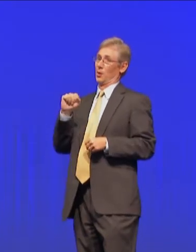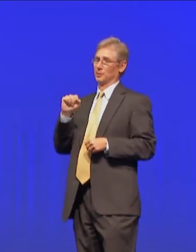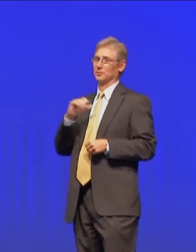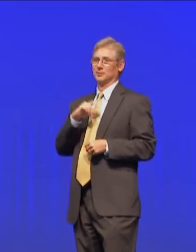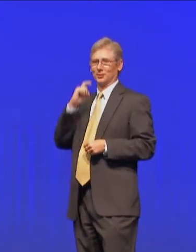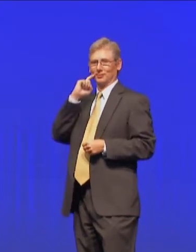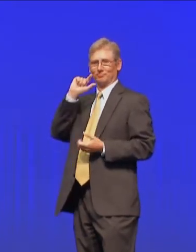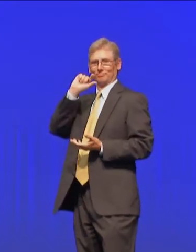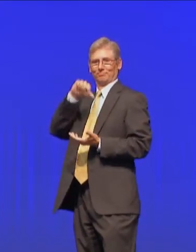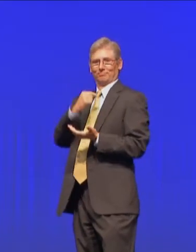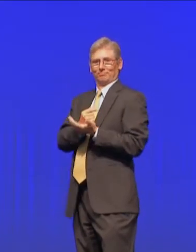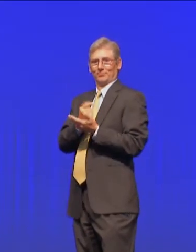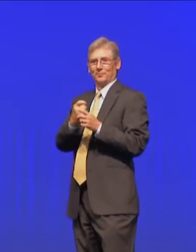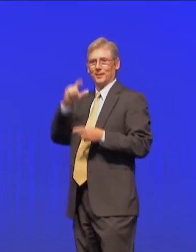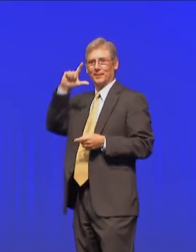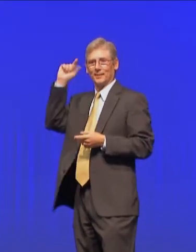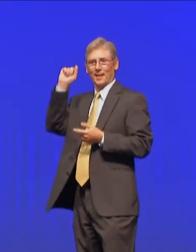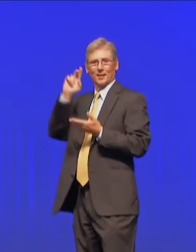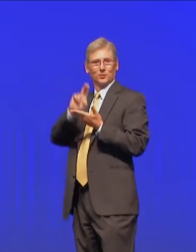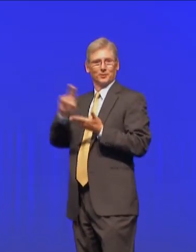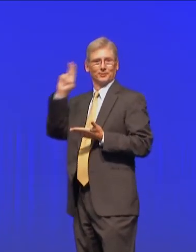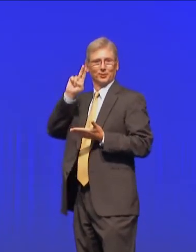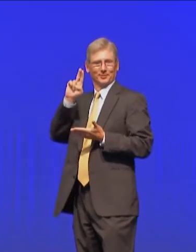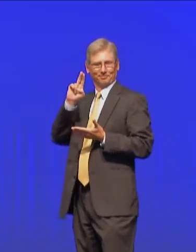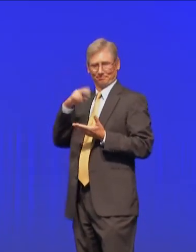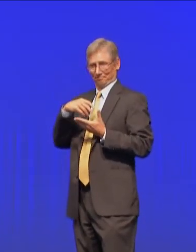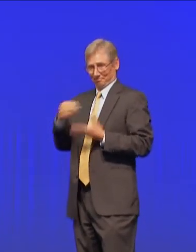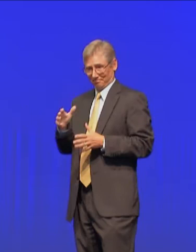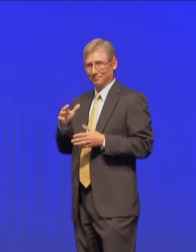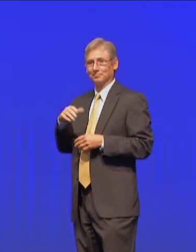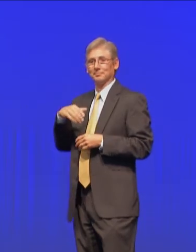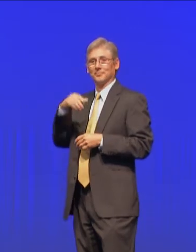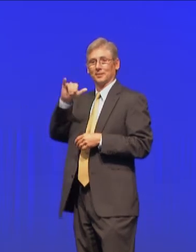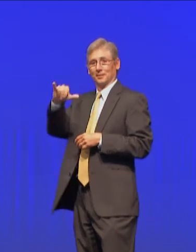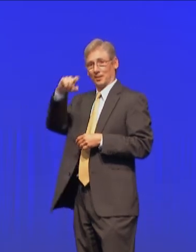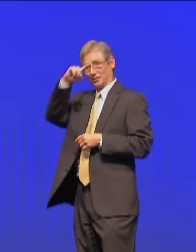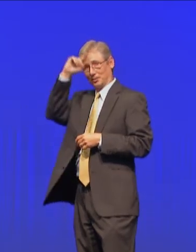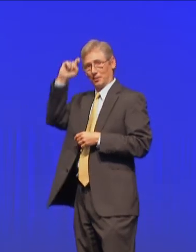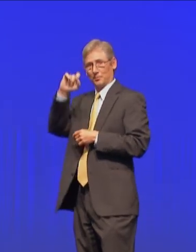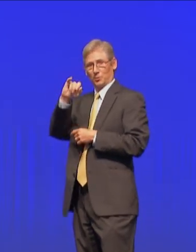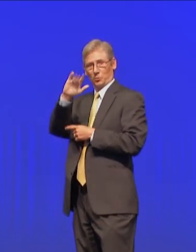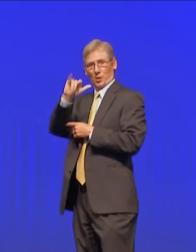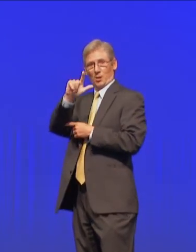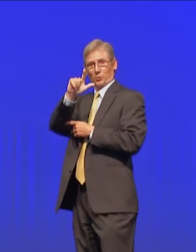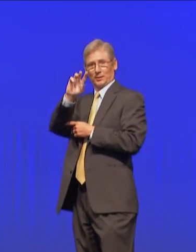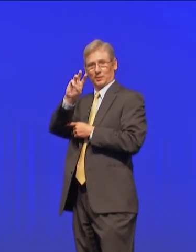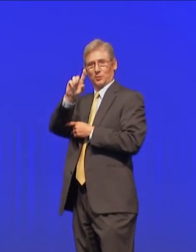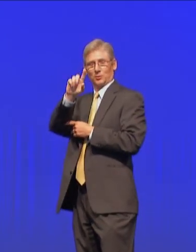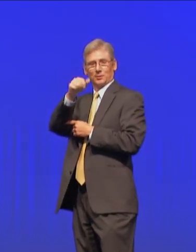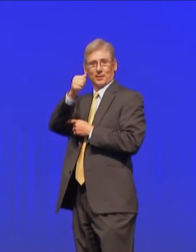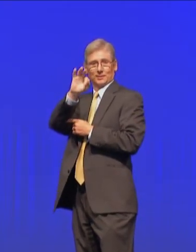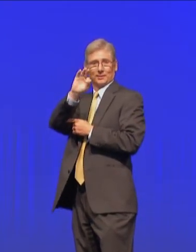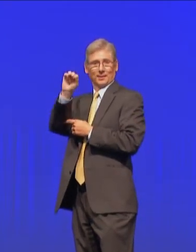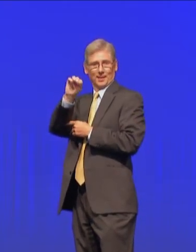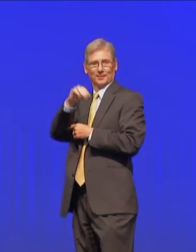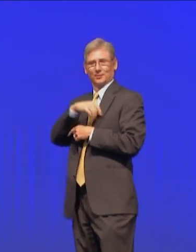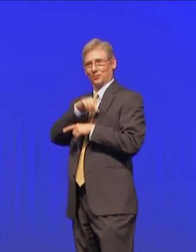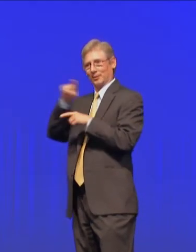century. 25 years ago, I had just graduated from school at Gallaudet University. And that summer, on July 26th